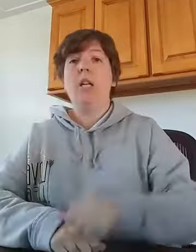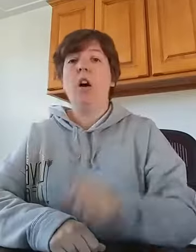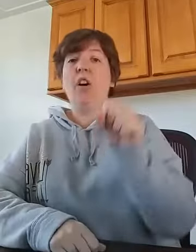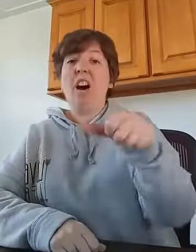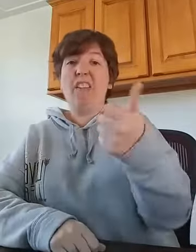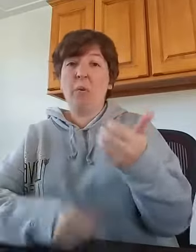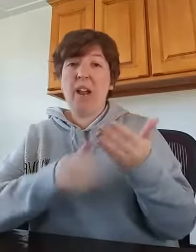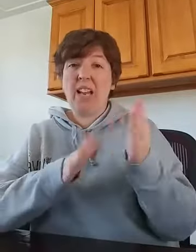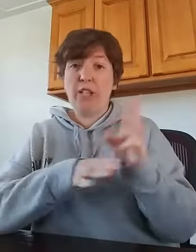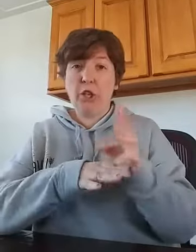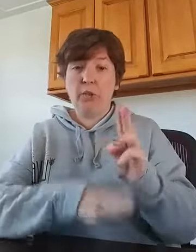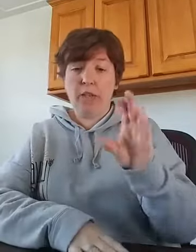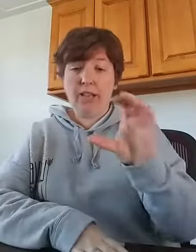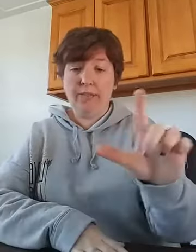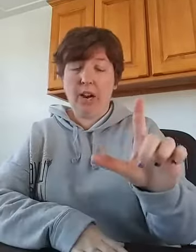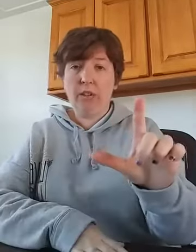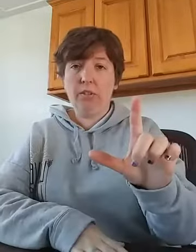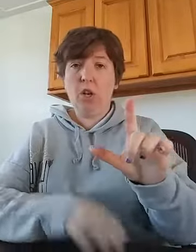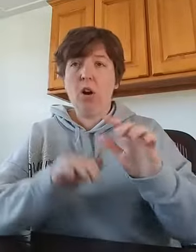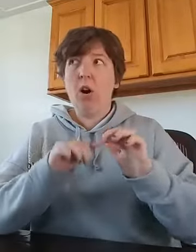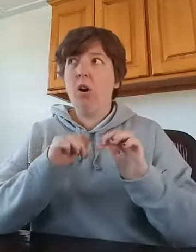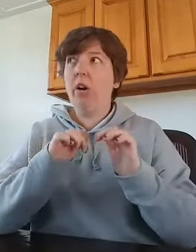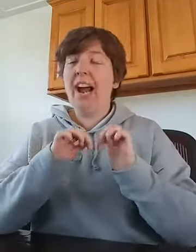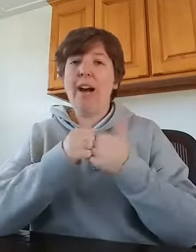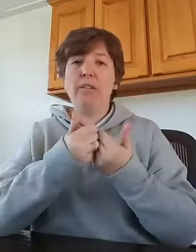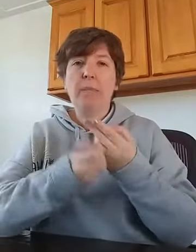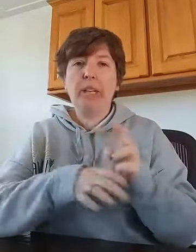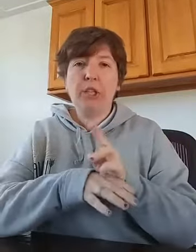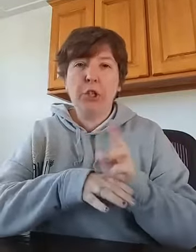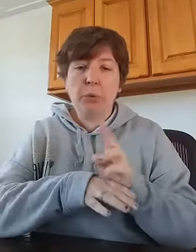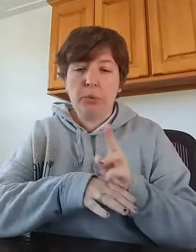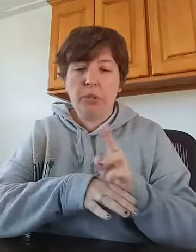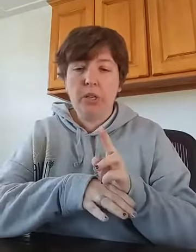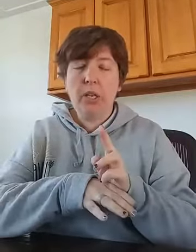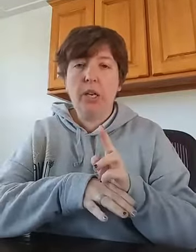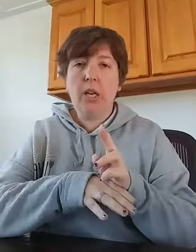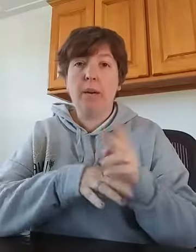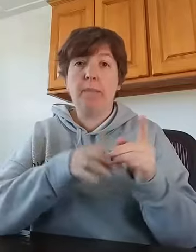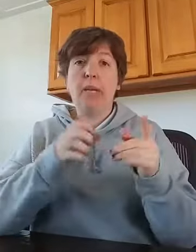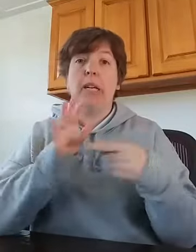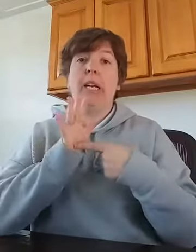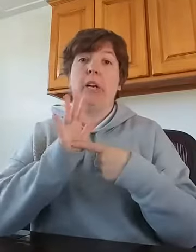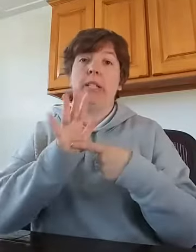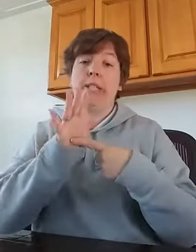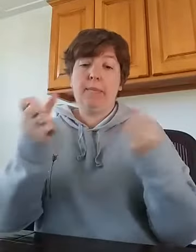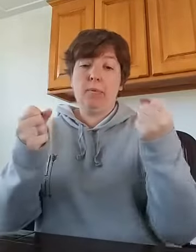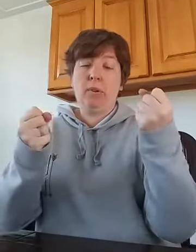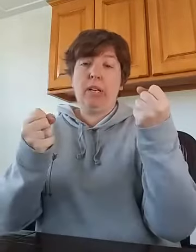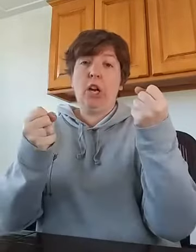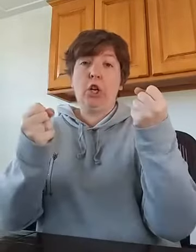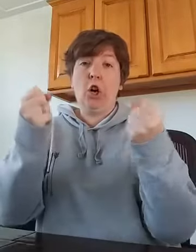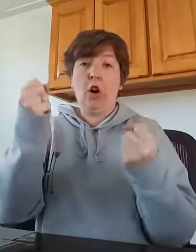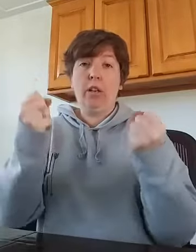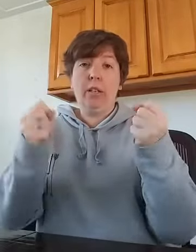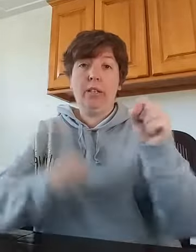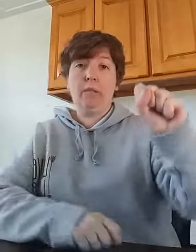Our other way to use classifiers are how something is used. Our example, a car,